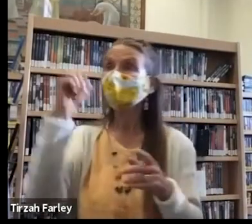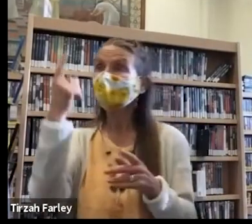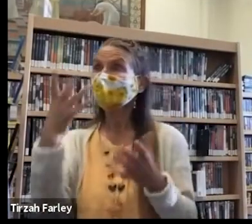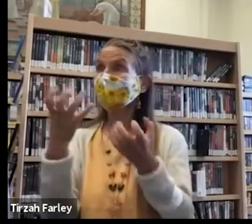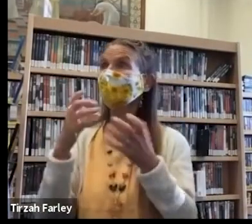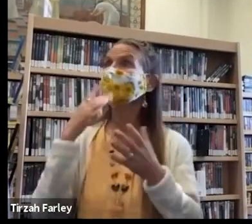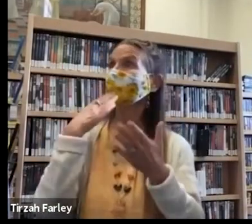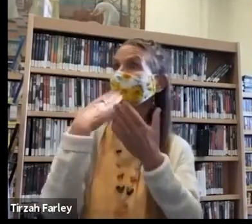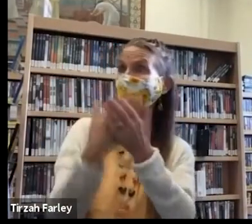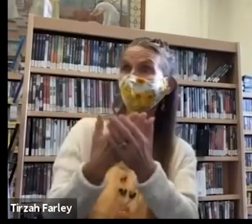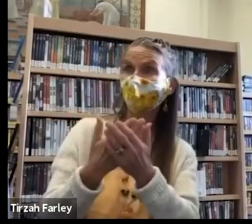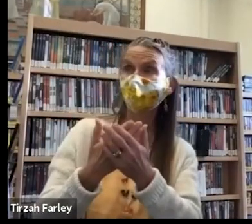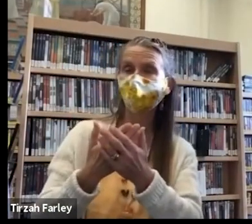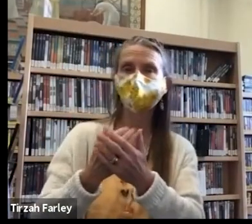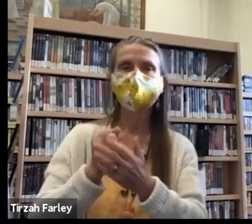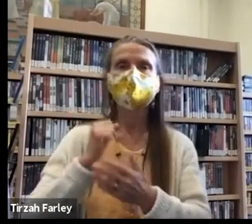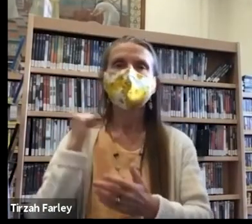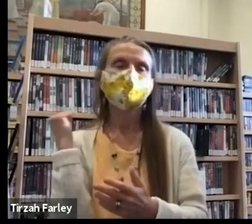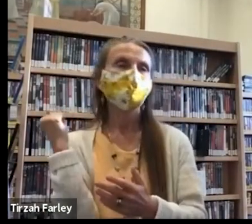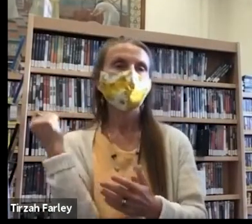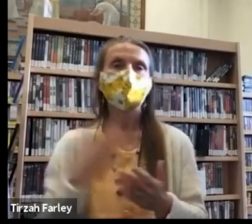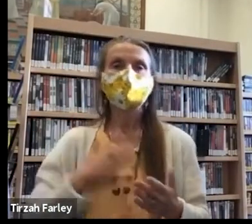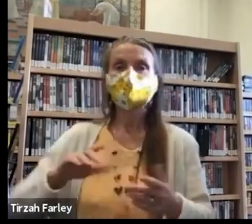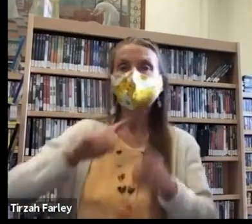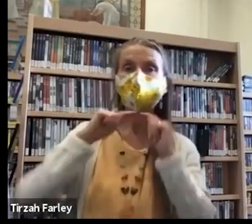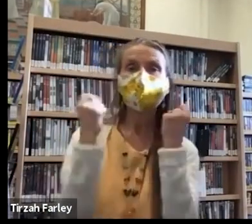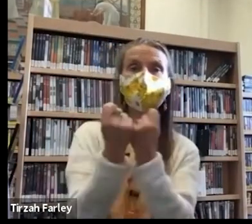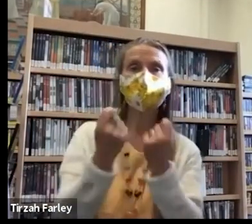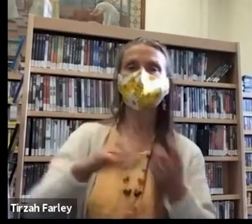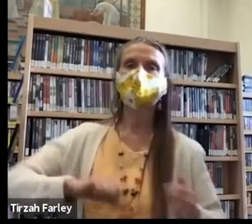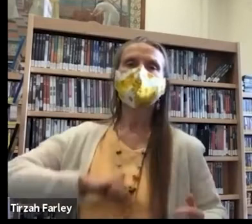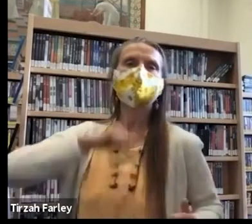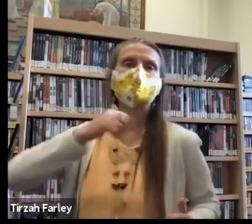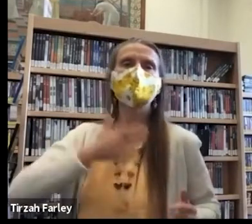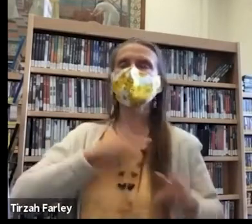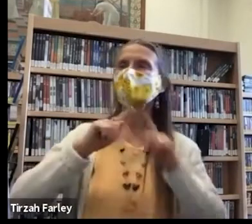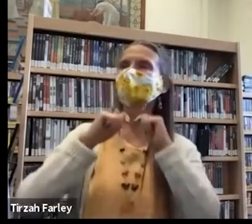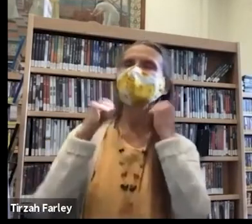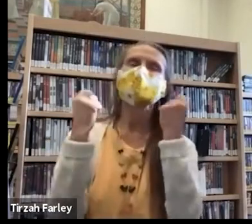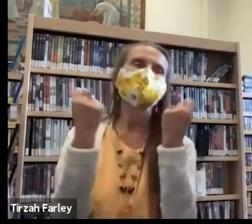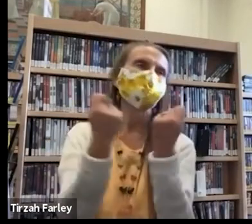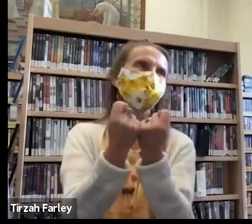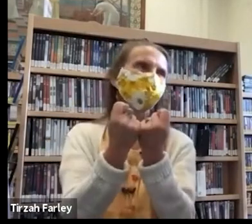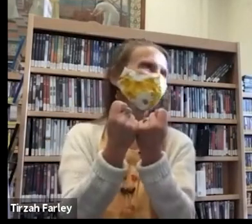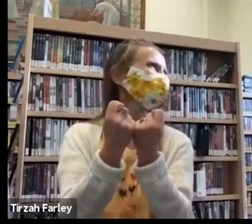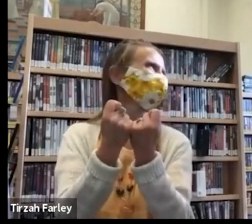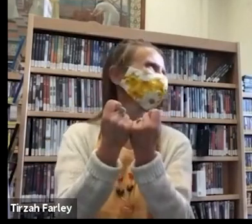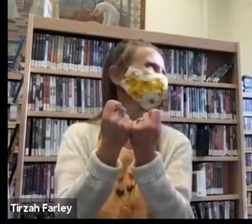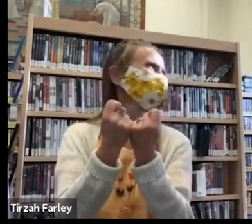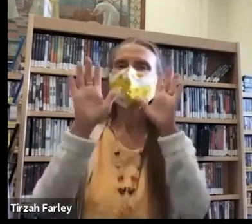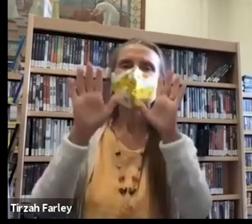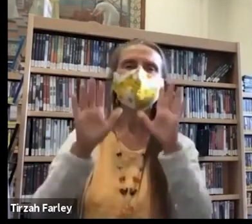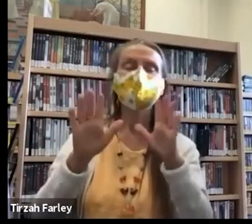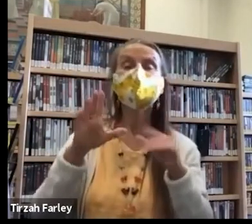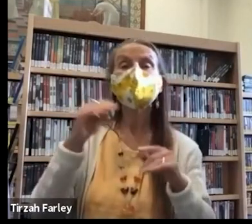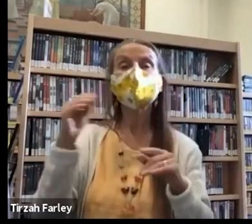First, I want to thank my team. I'm so proud of my team for all of their wonderful work and the Santa Barbara